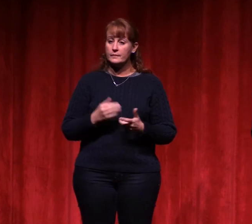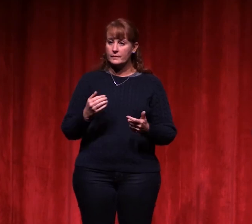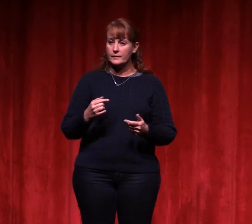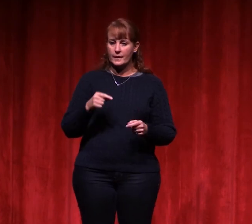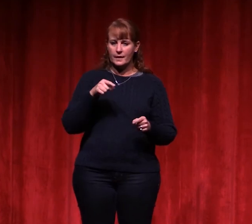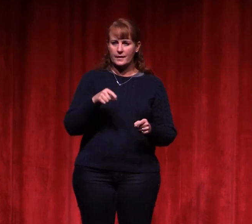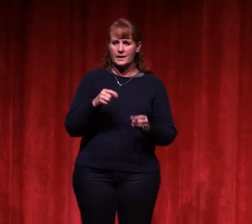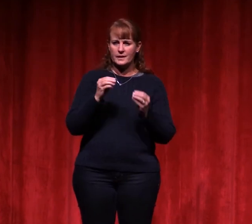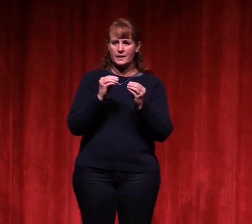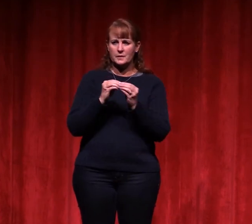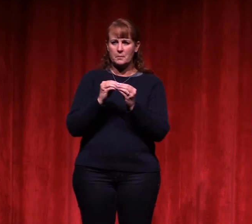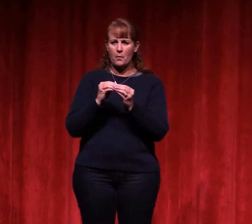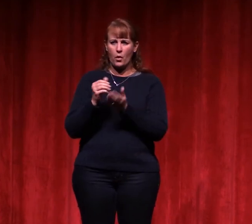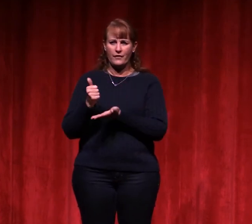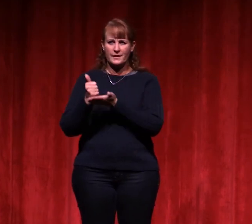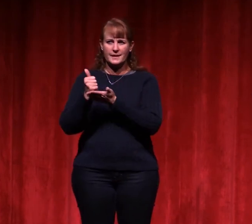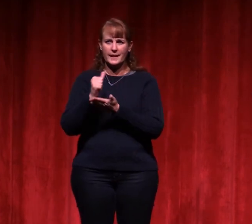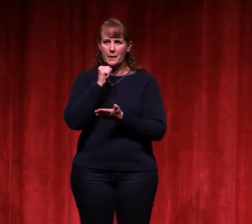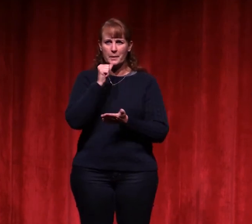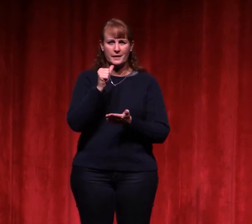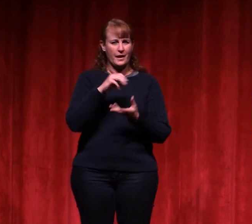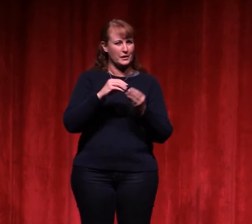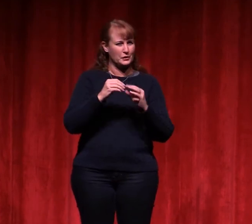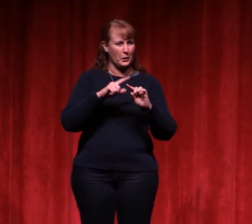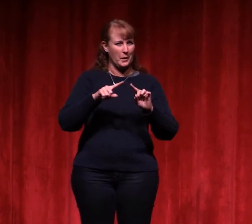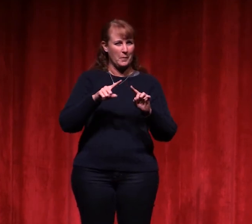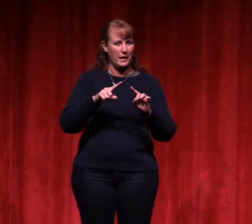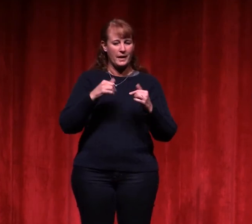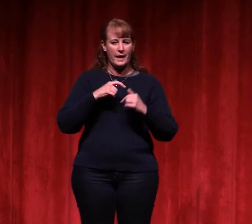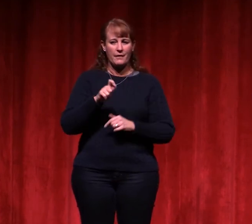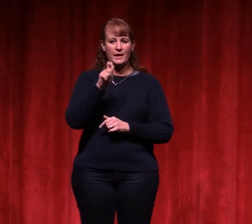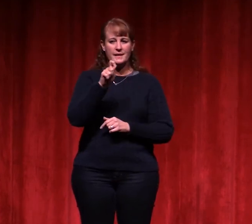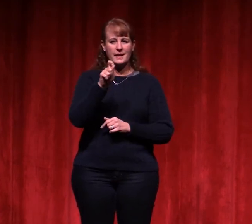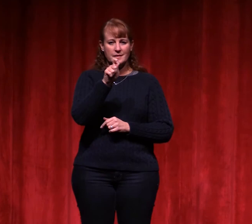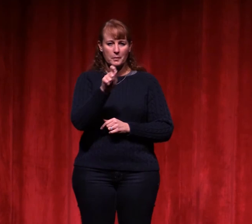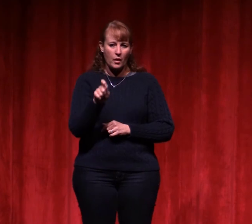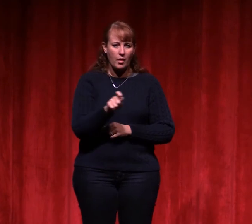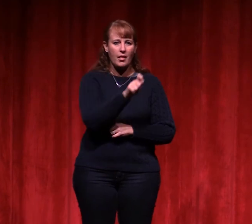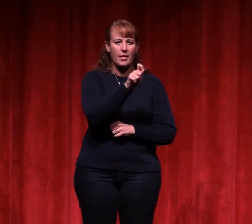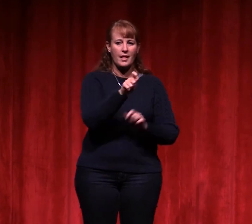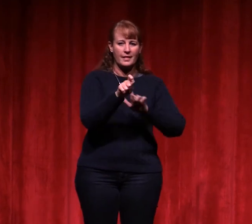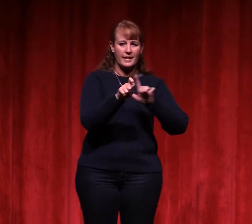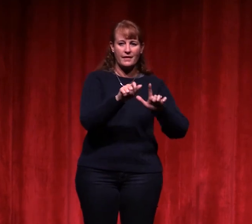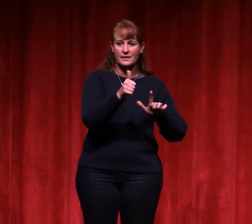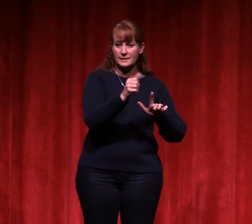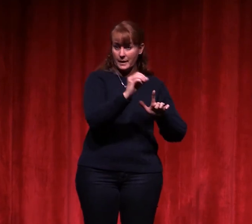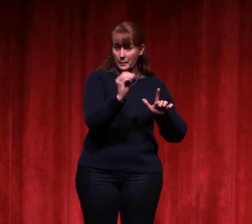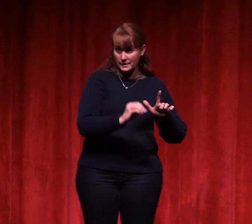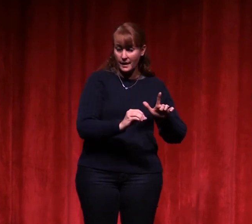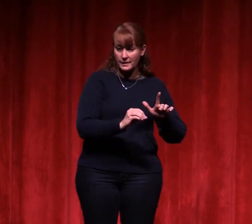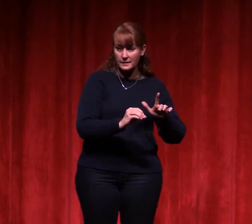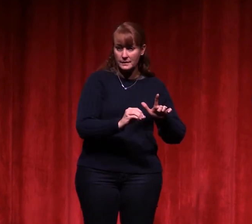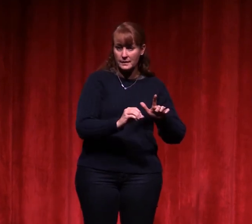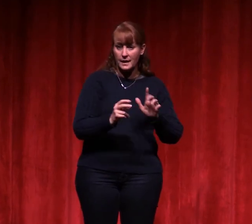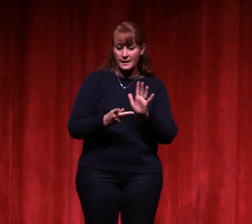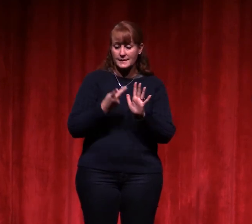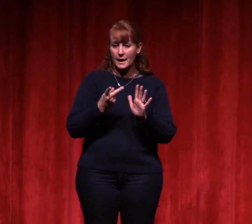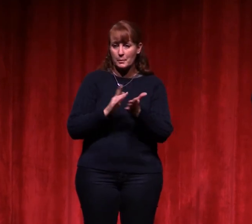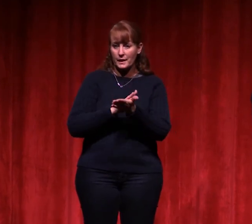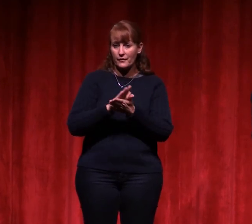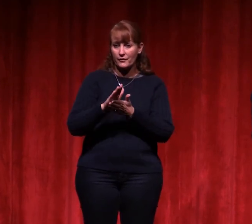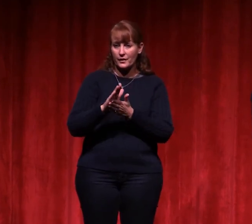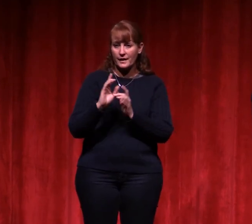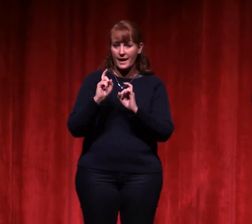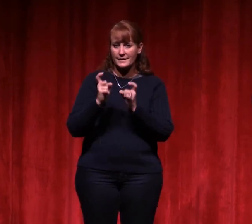Seems more like a tip than a story, but moving the decimal one place to the left, that's 10%. Double it for nice